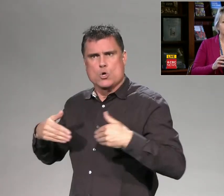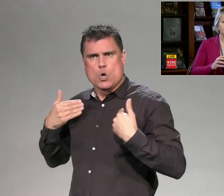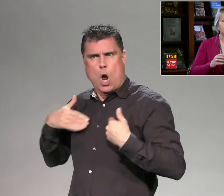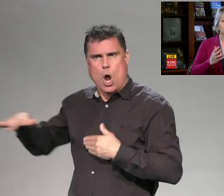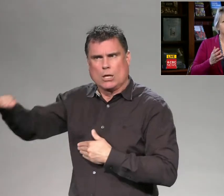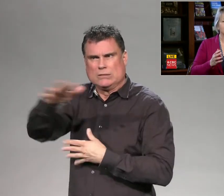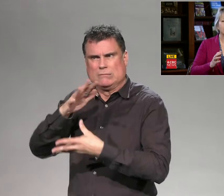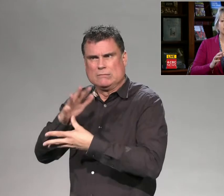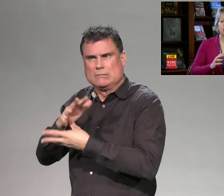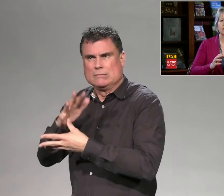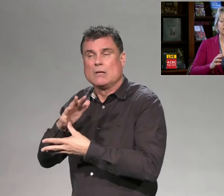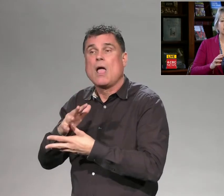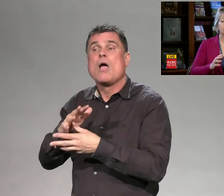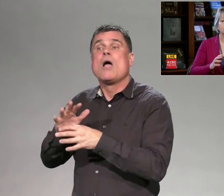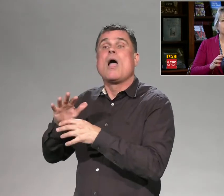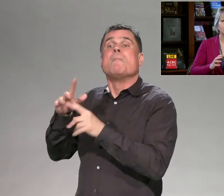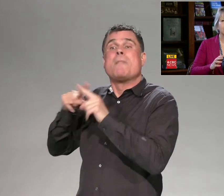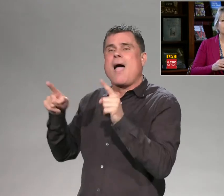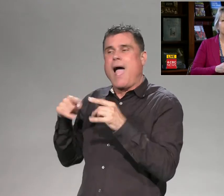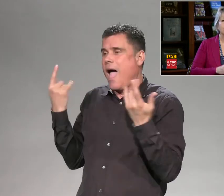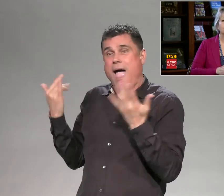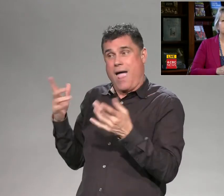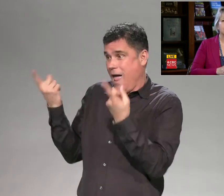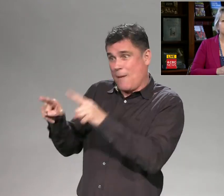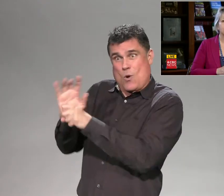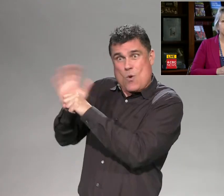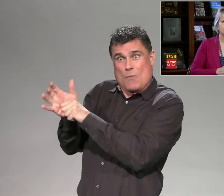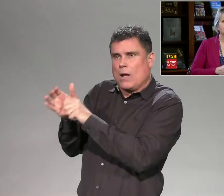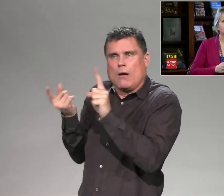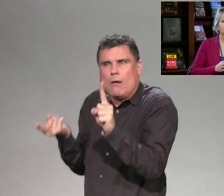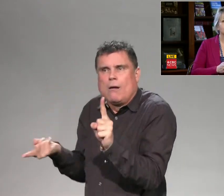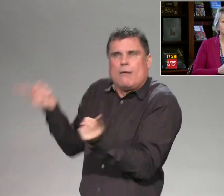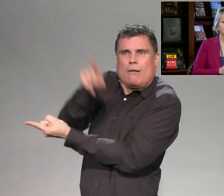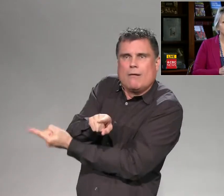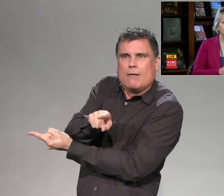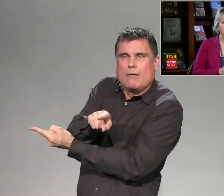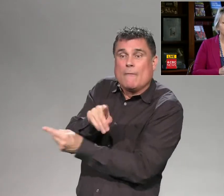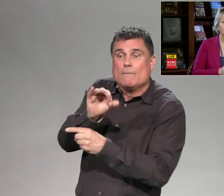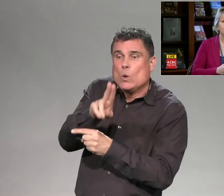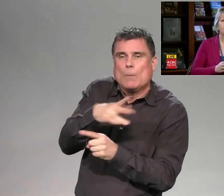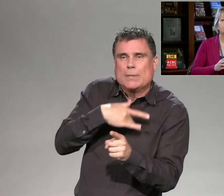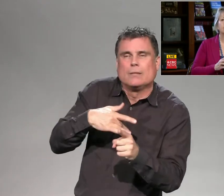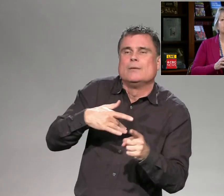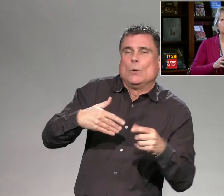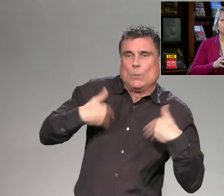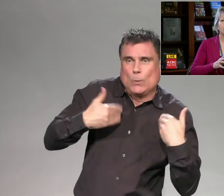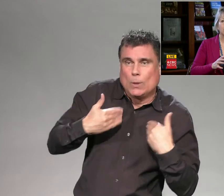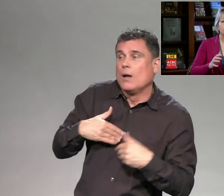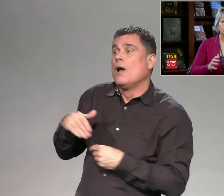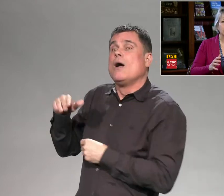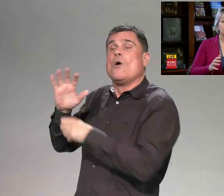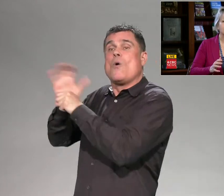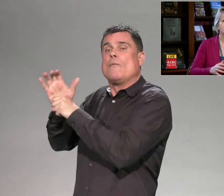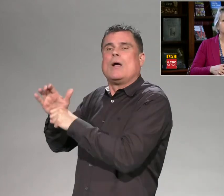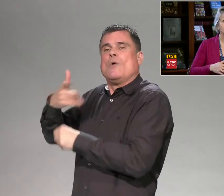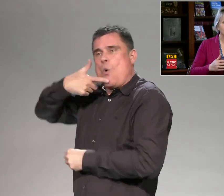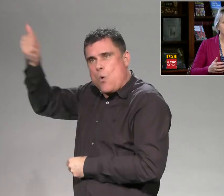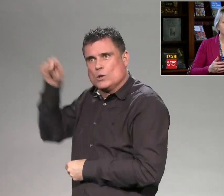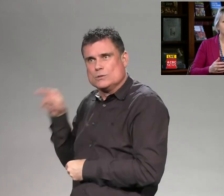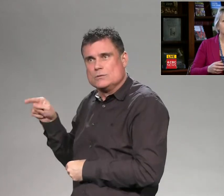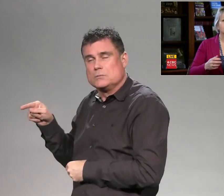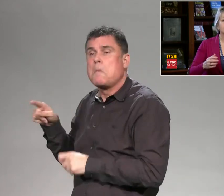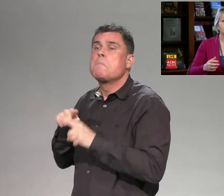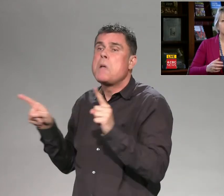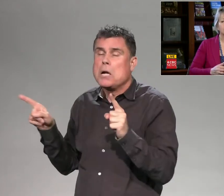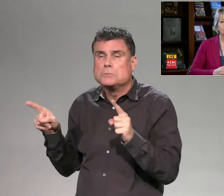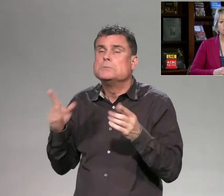and Pfizer, the Pfizer actually, I think it is right now, is looking at children as young as 12. And then there are other studies that are